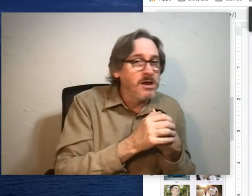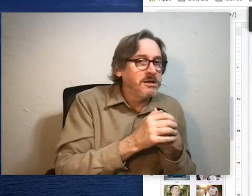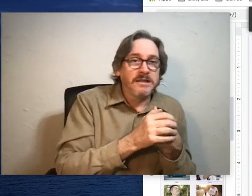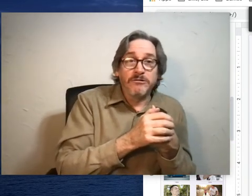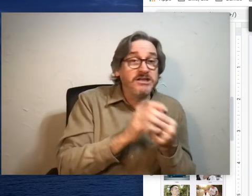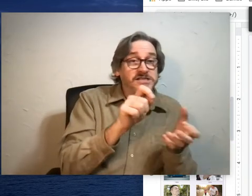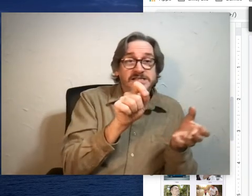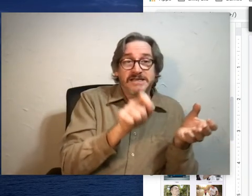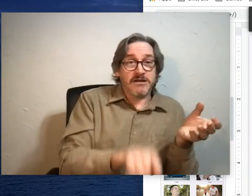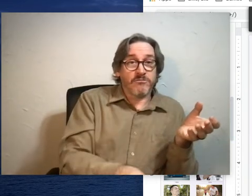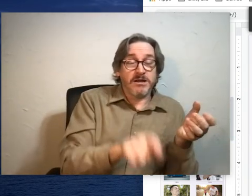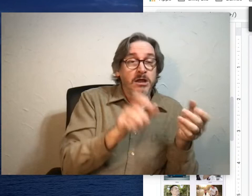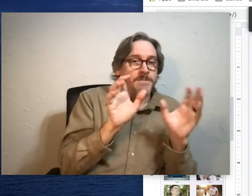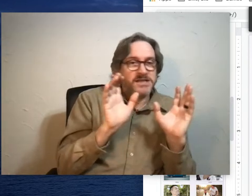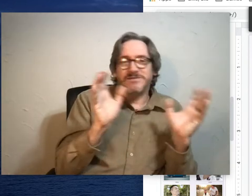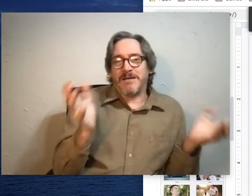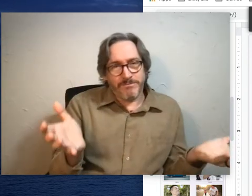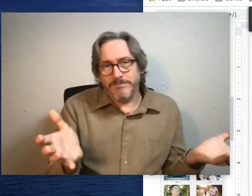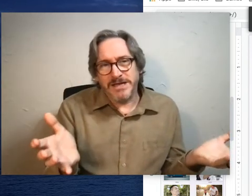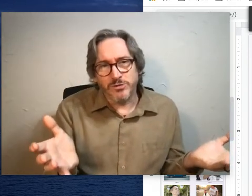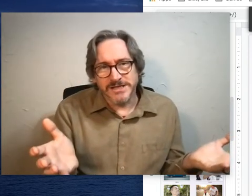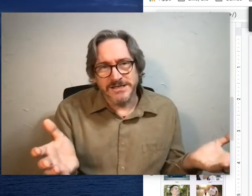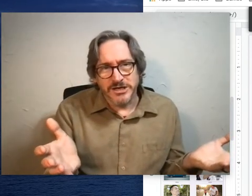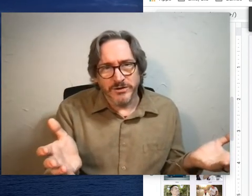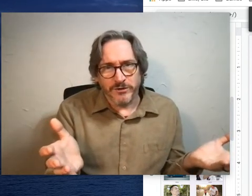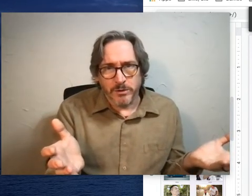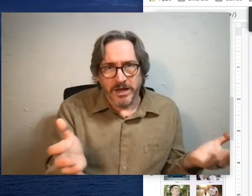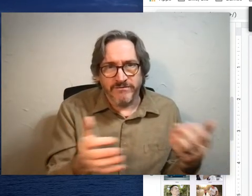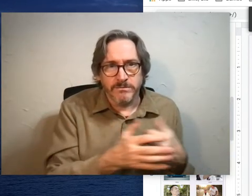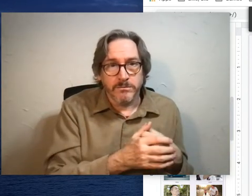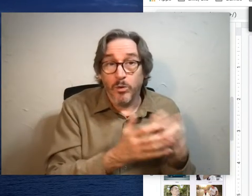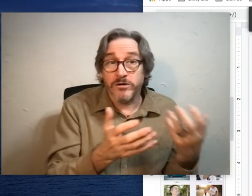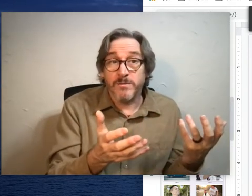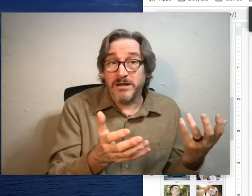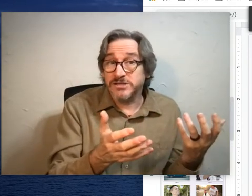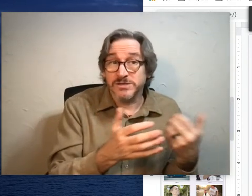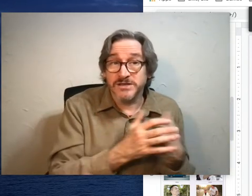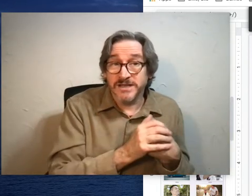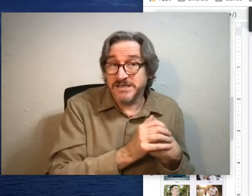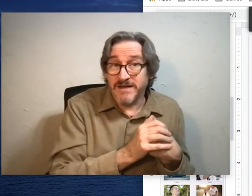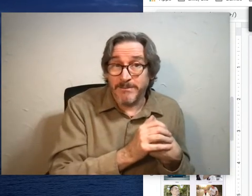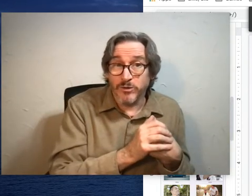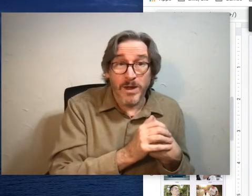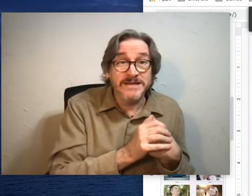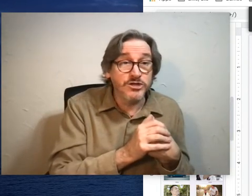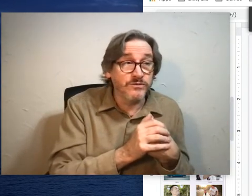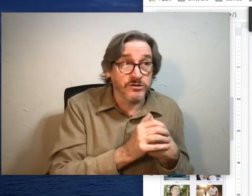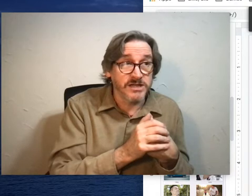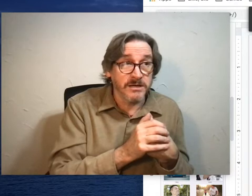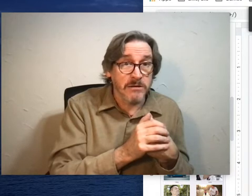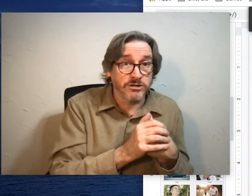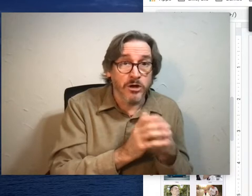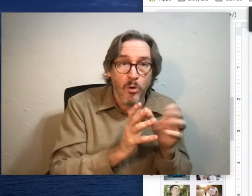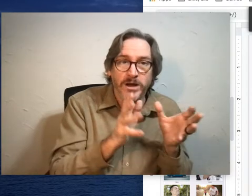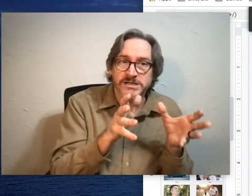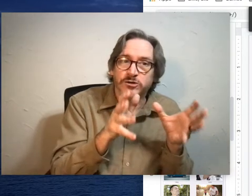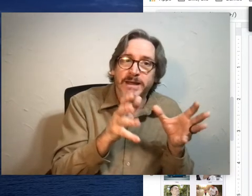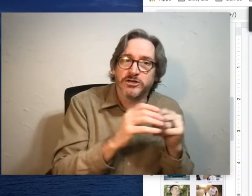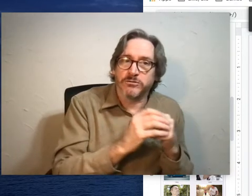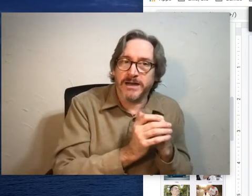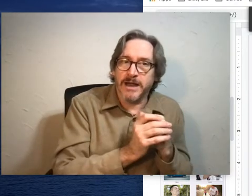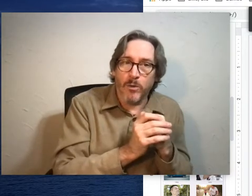or literally just sit down and write. It makes more sense to do it for your own life. What are the milestones and things that have happened? When did you first encounter what